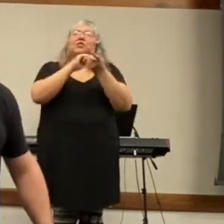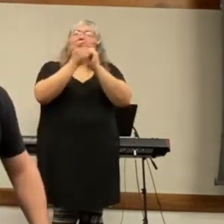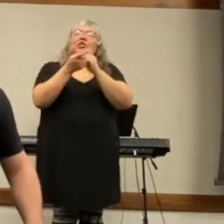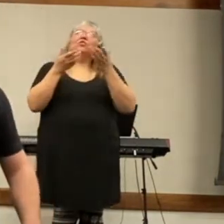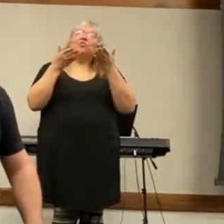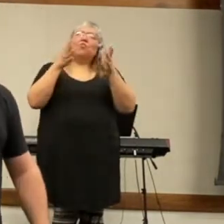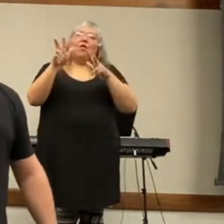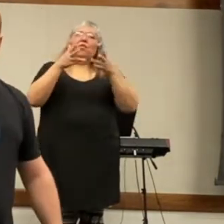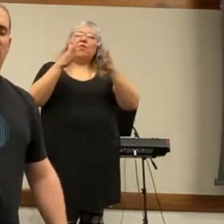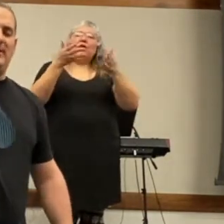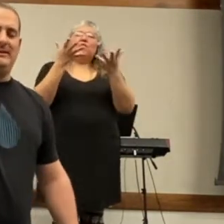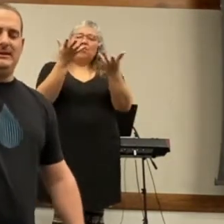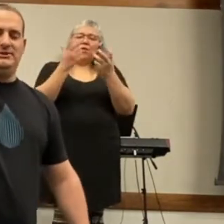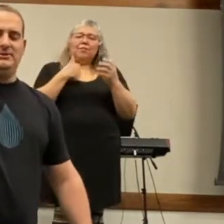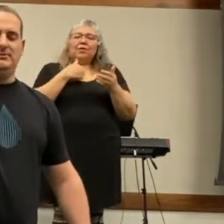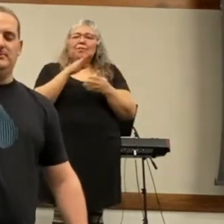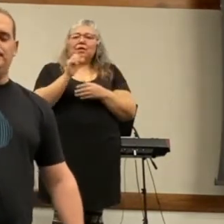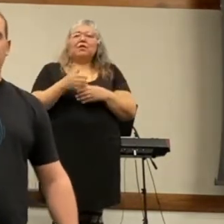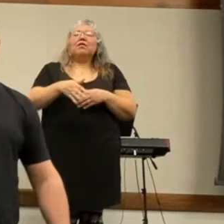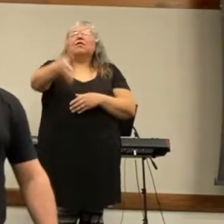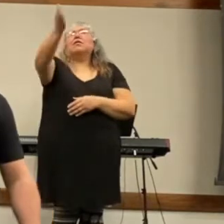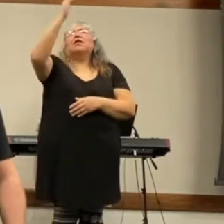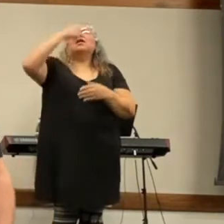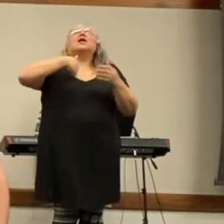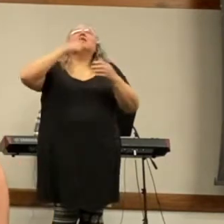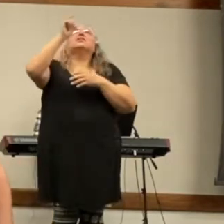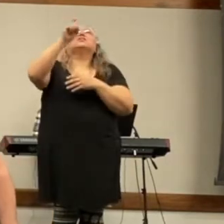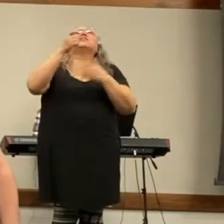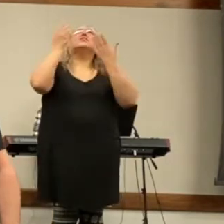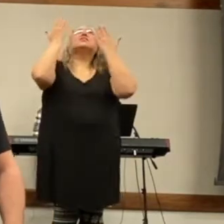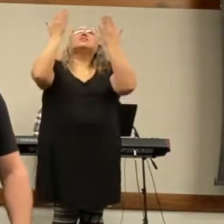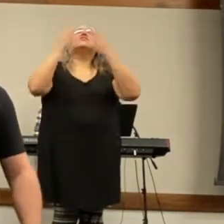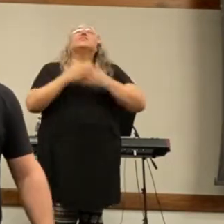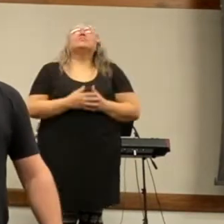you want me to be. Oh, Father, I need you.